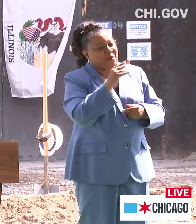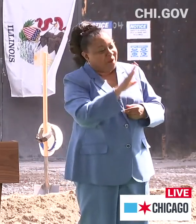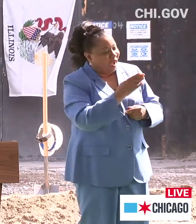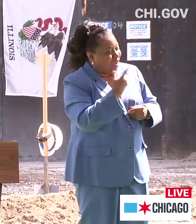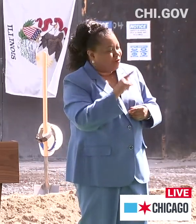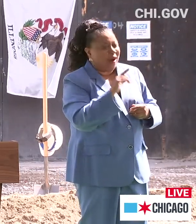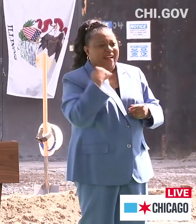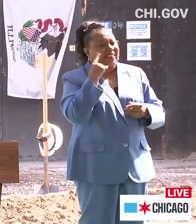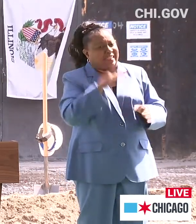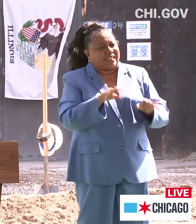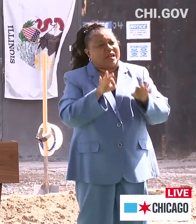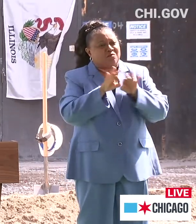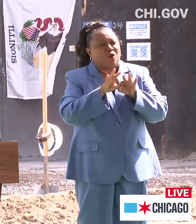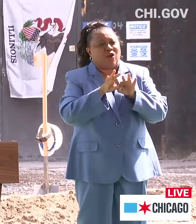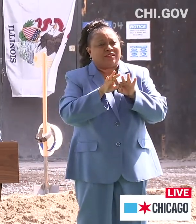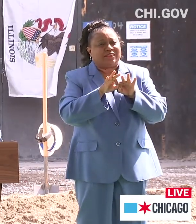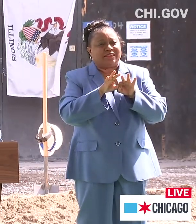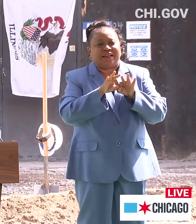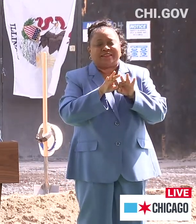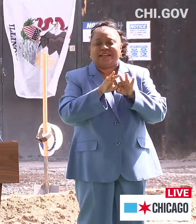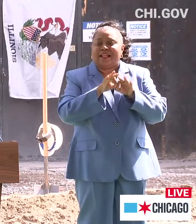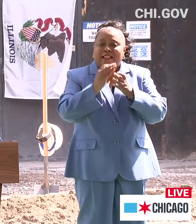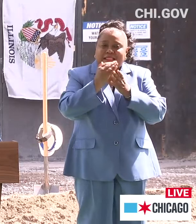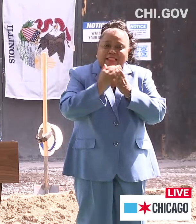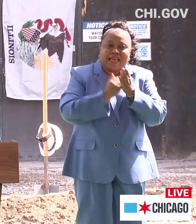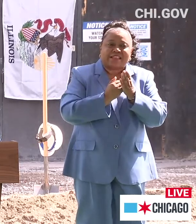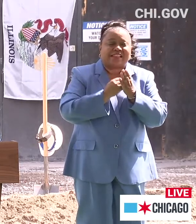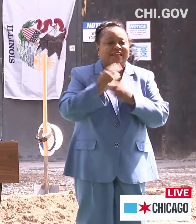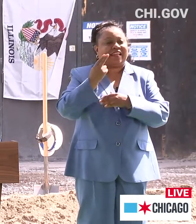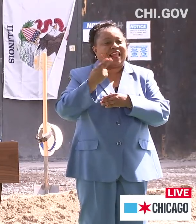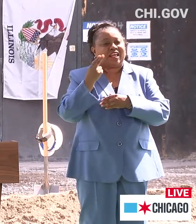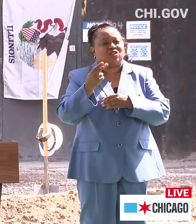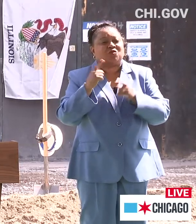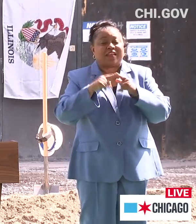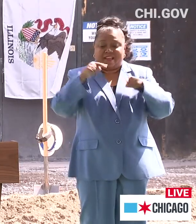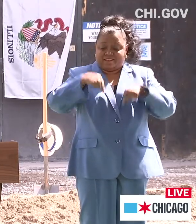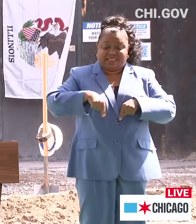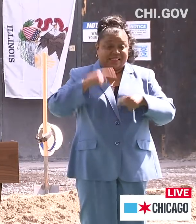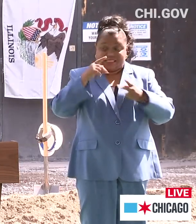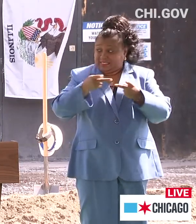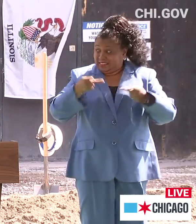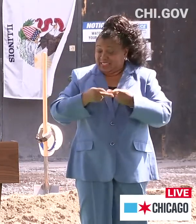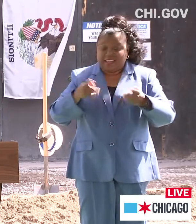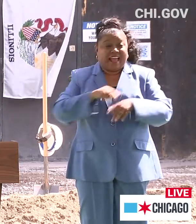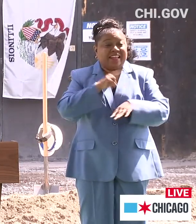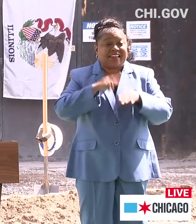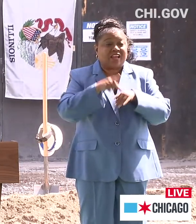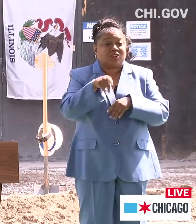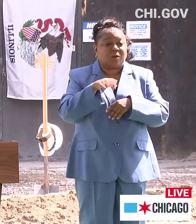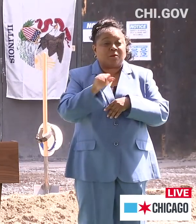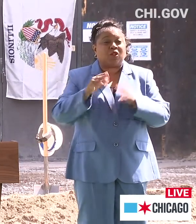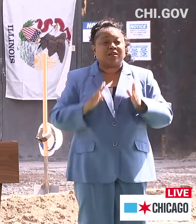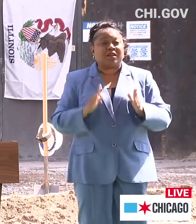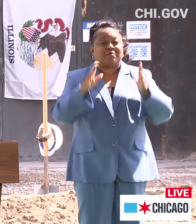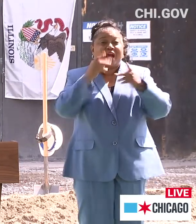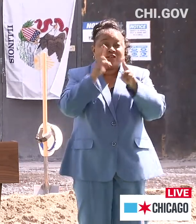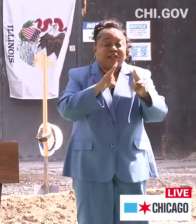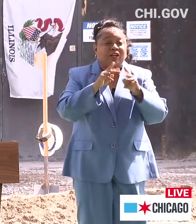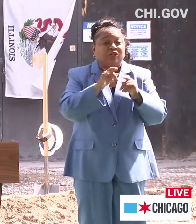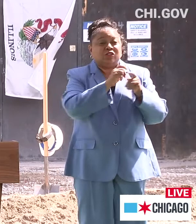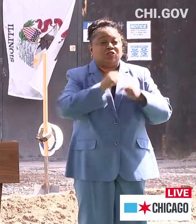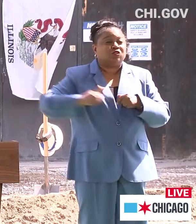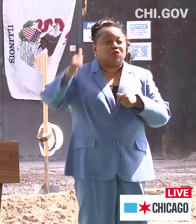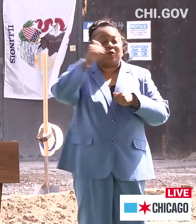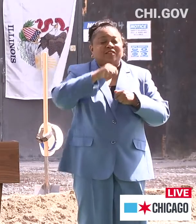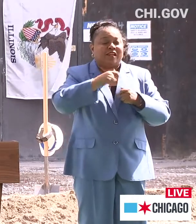for, I think, an important lesson in the history of this site. National Pullman Monument Superintendent Terry